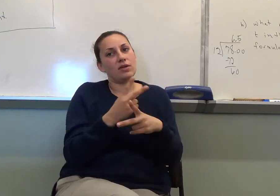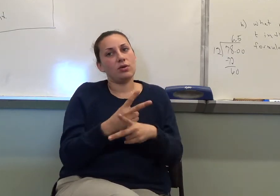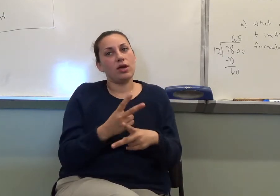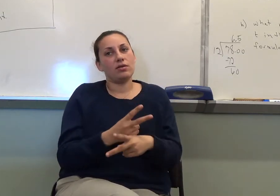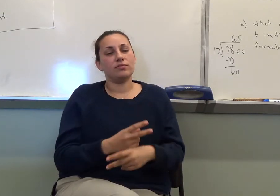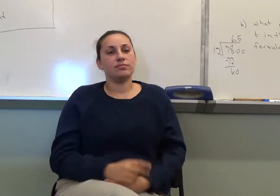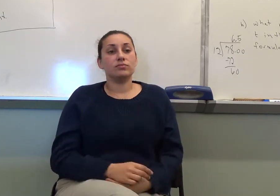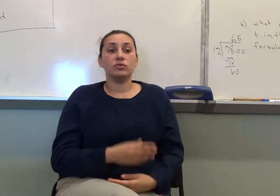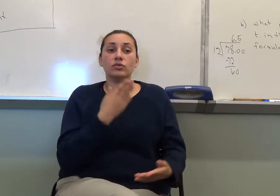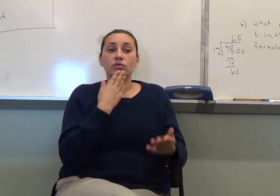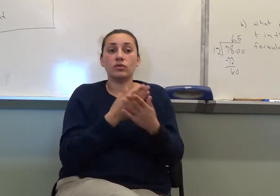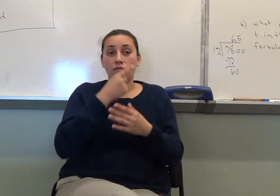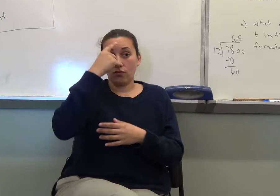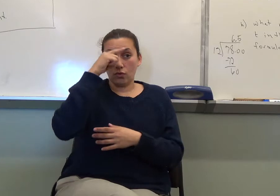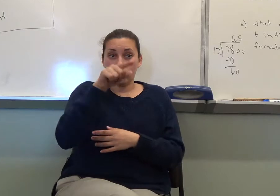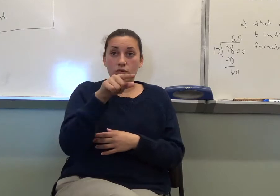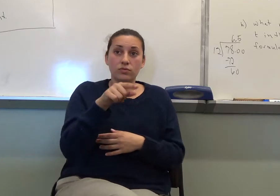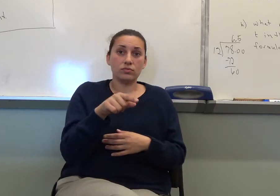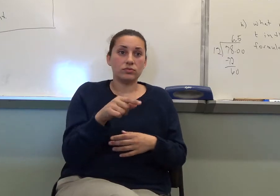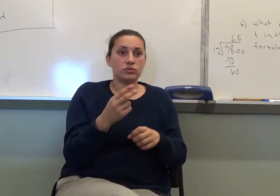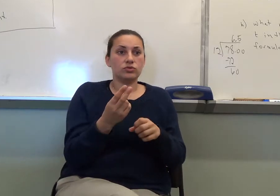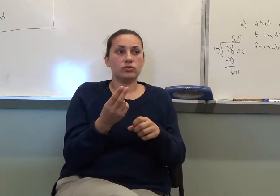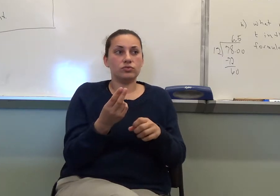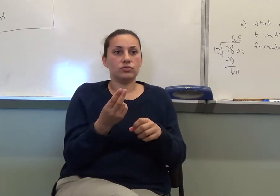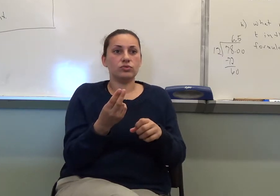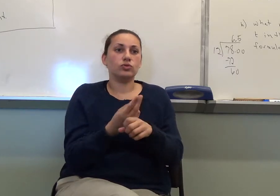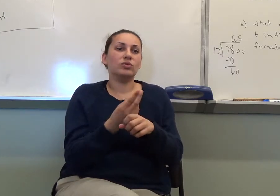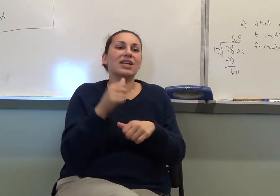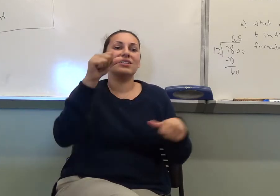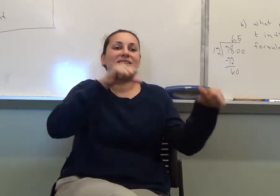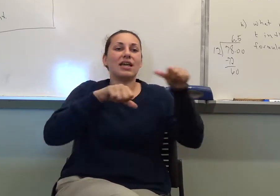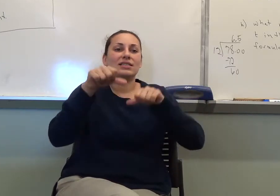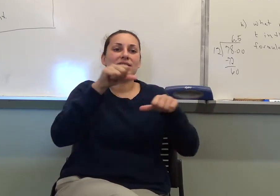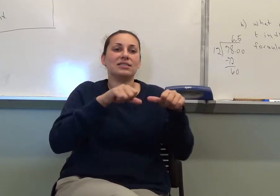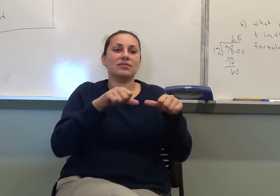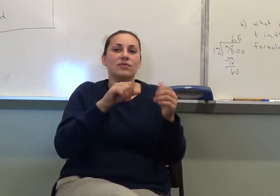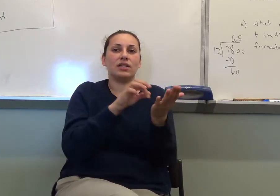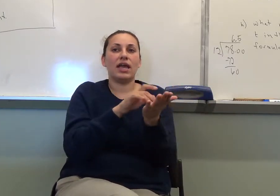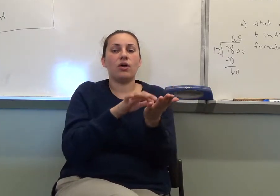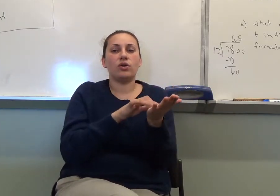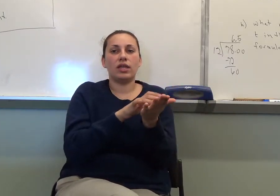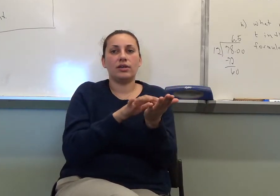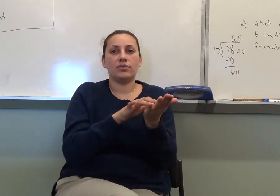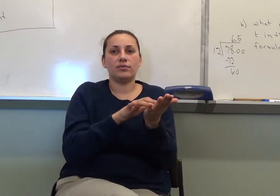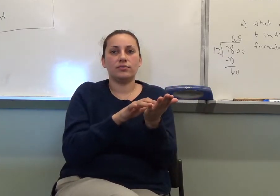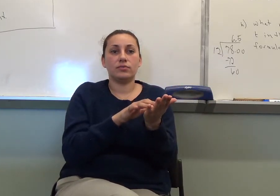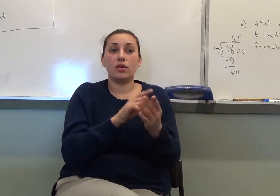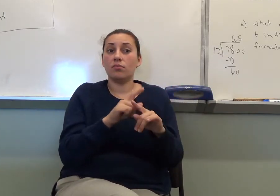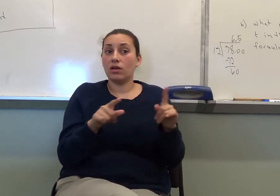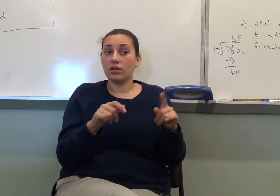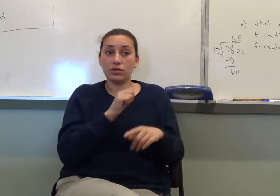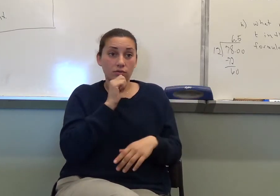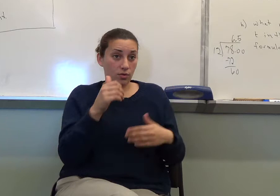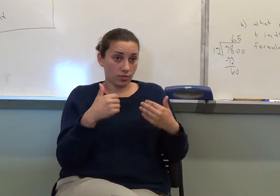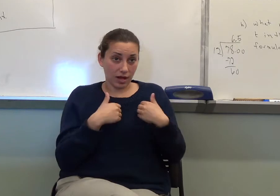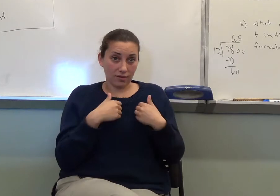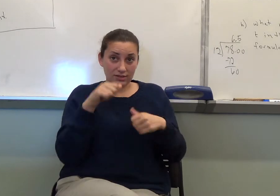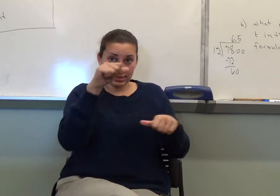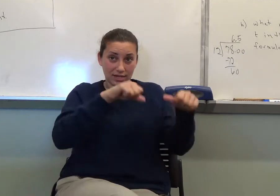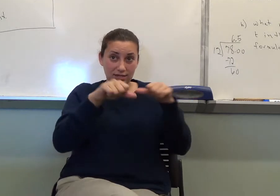it's good to have, a scientific calculator. But if you don't have a scientific calculator,